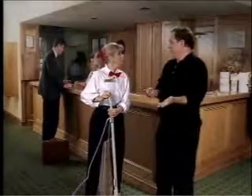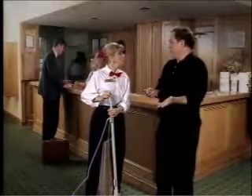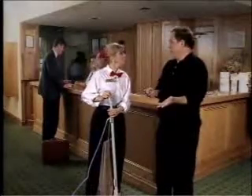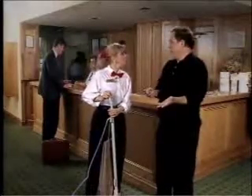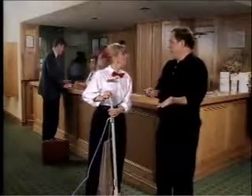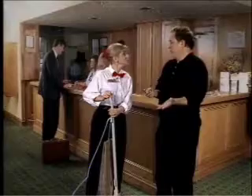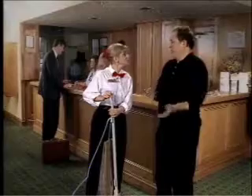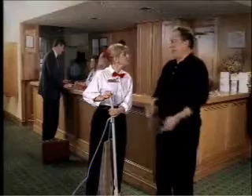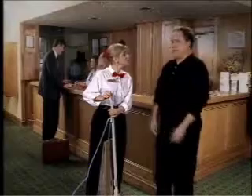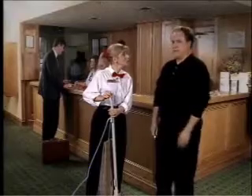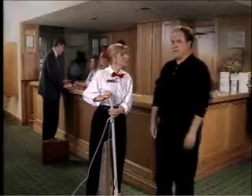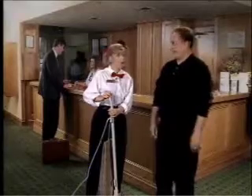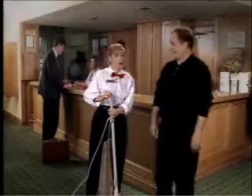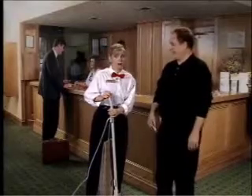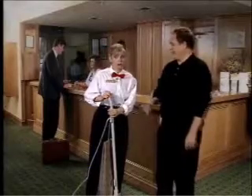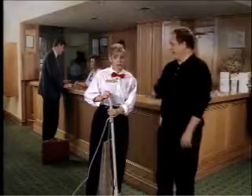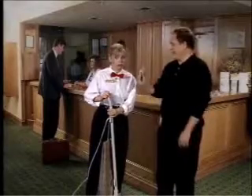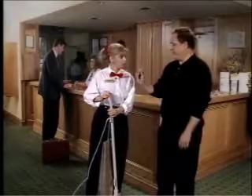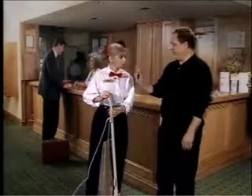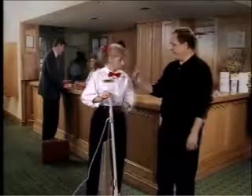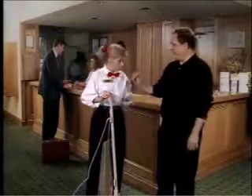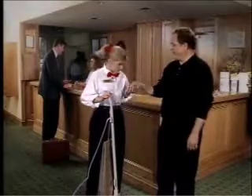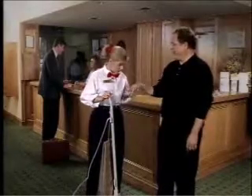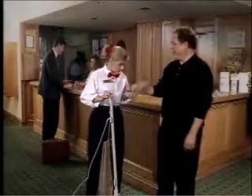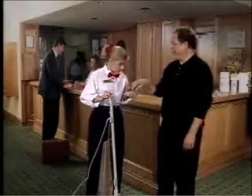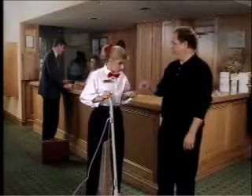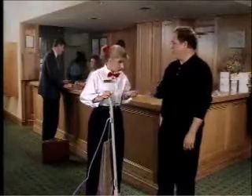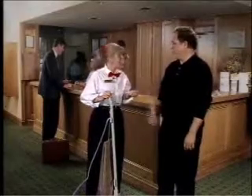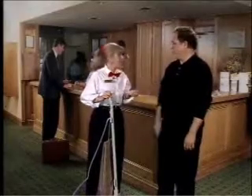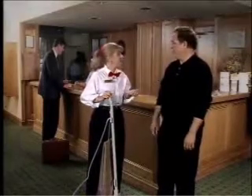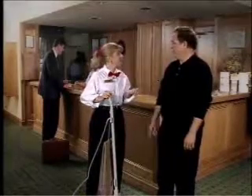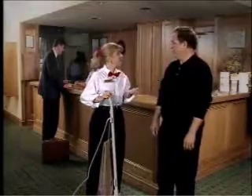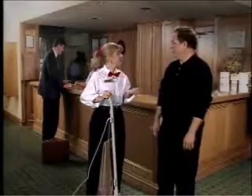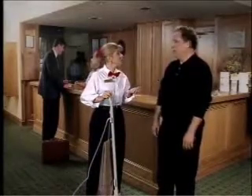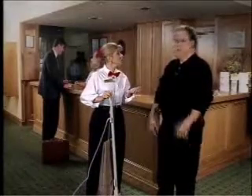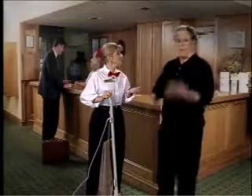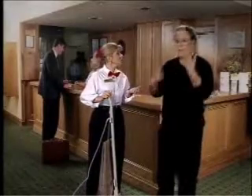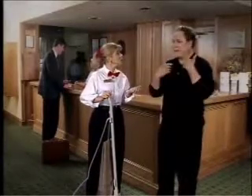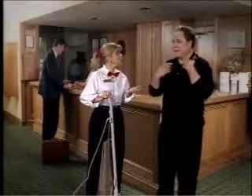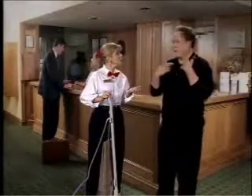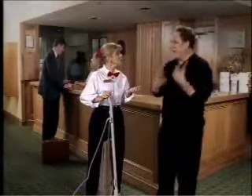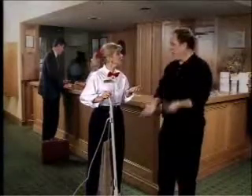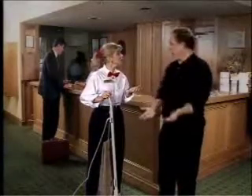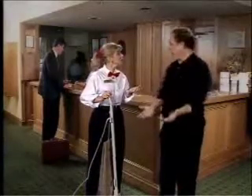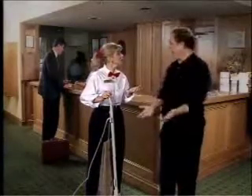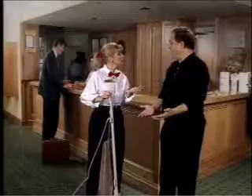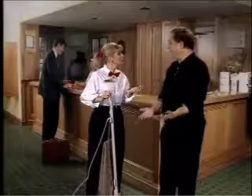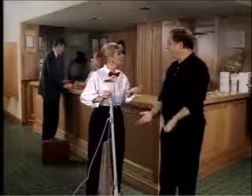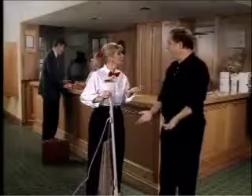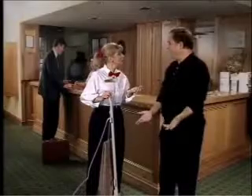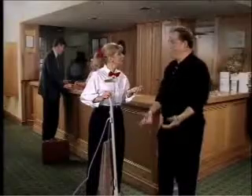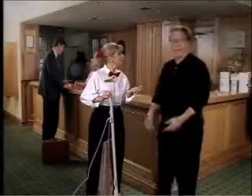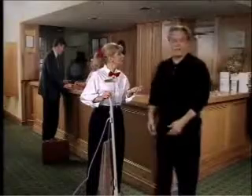who to give it to? That's what I said. Here, find the owner. Find the owner? Must you always repeat everything that I